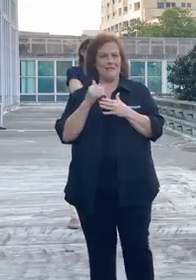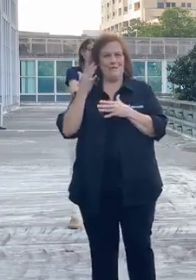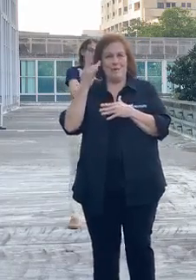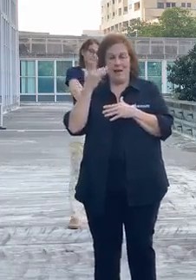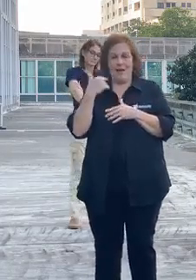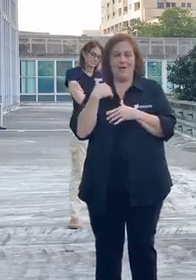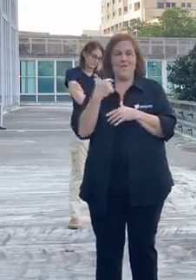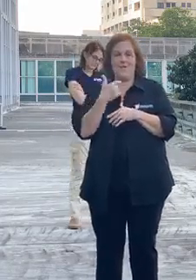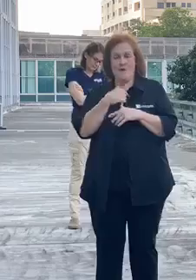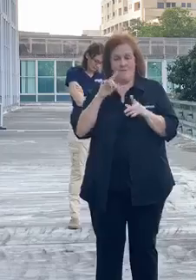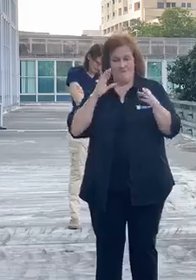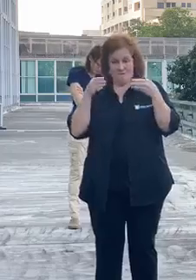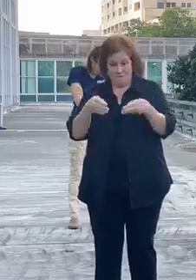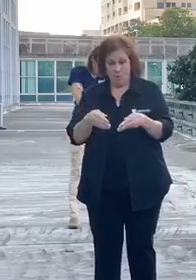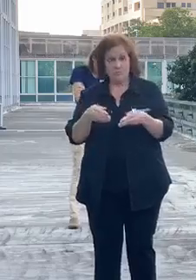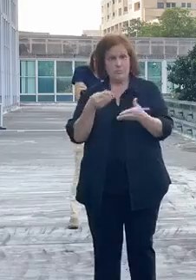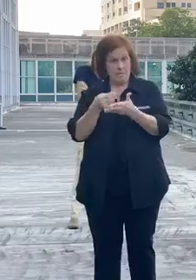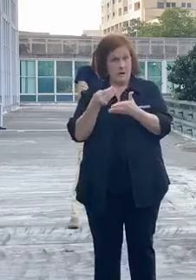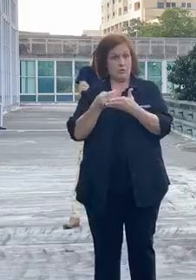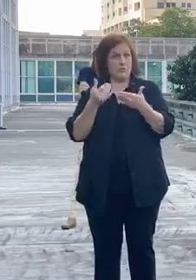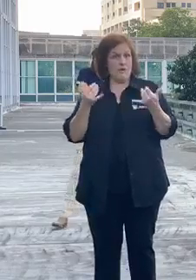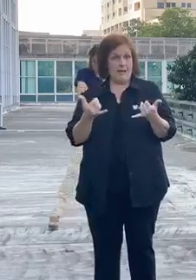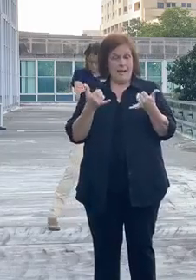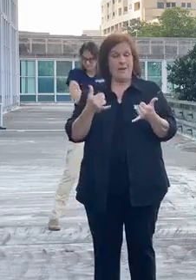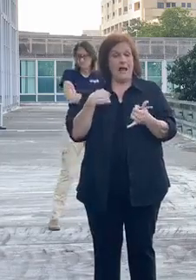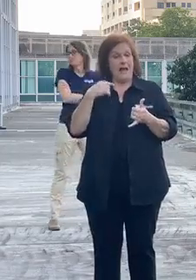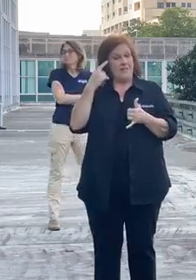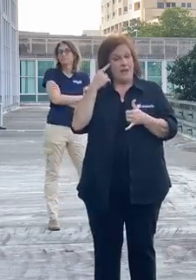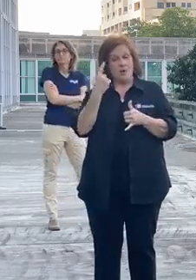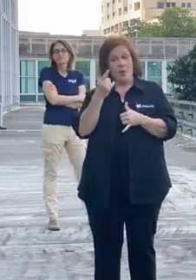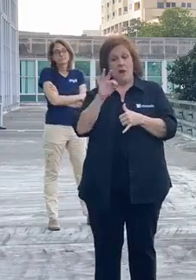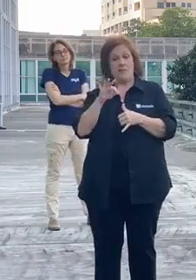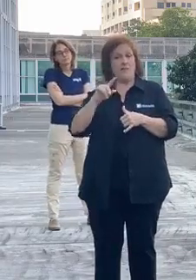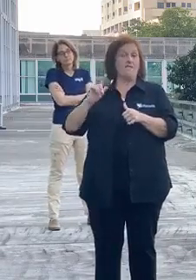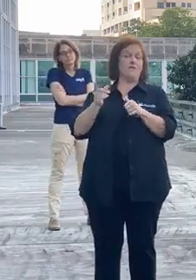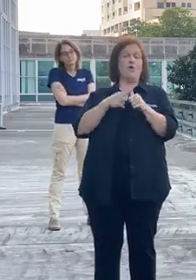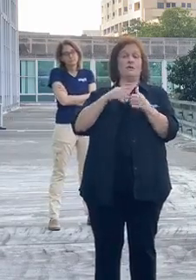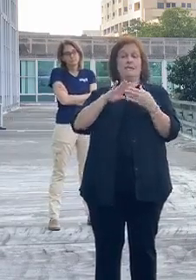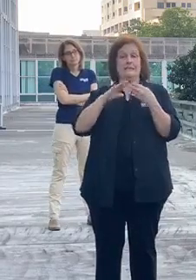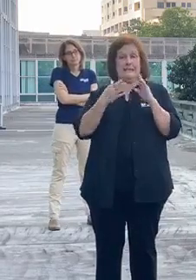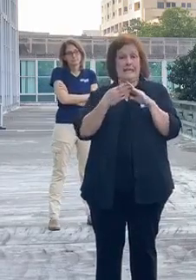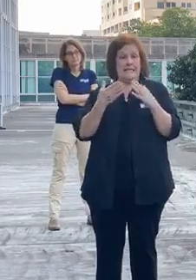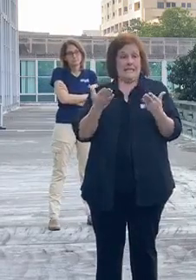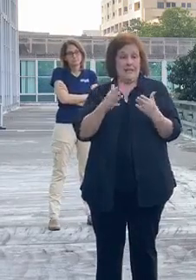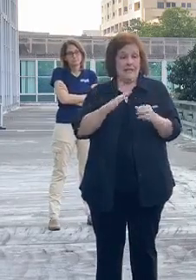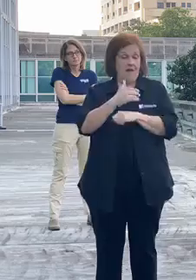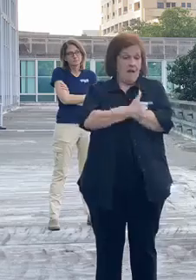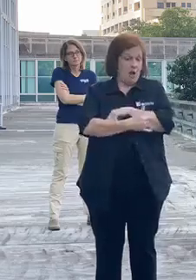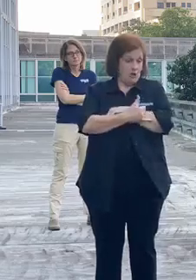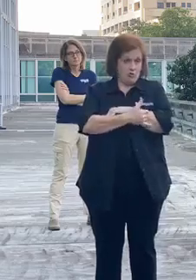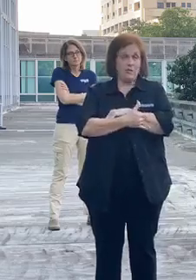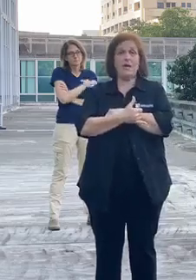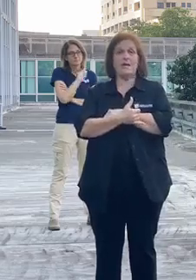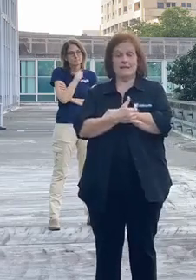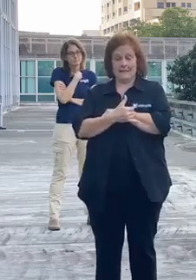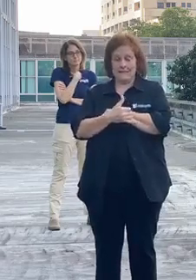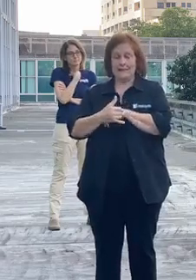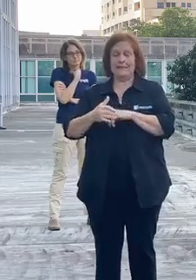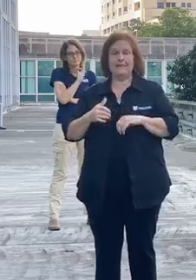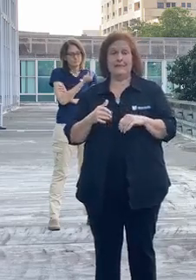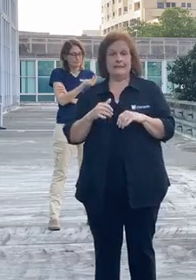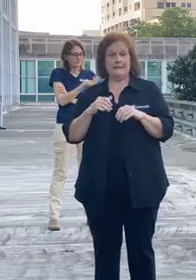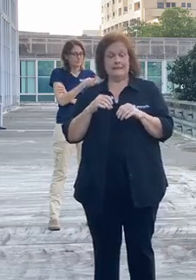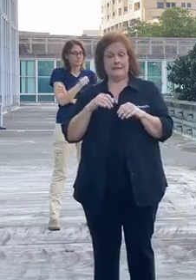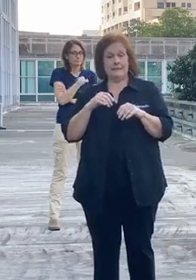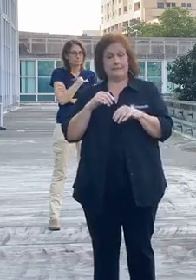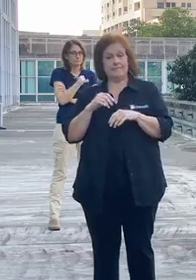we're very much focused on it as a city, and I do believe one of the first cities in the country to take a real deeper dive into the